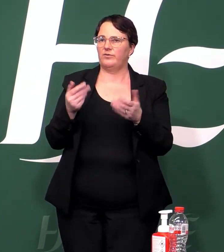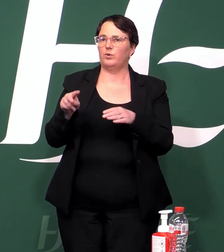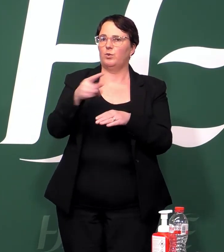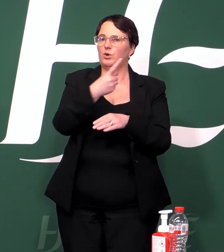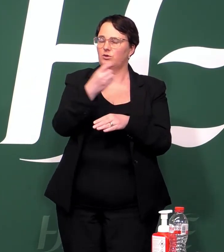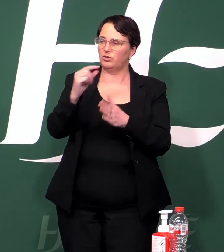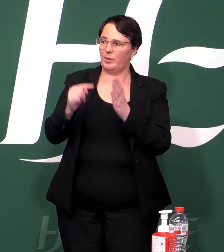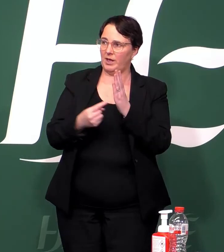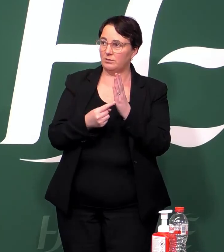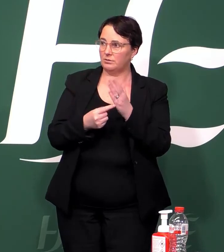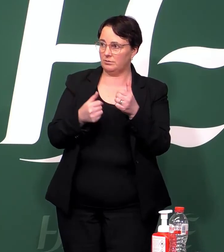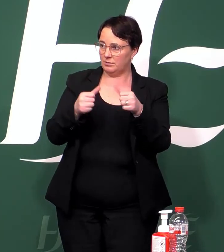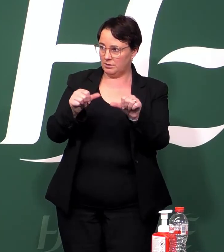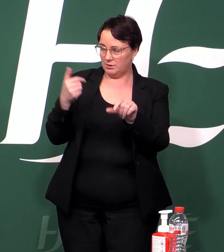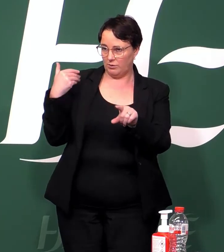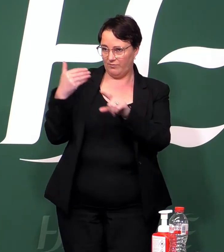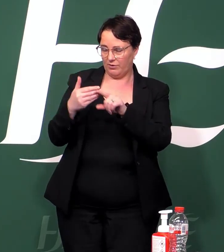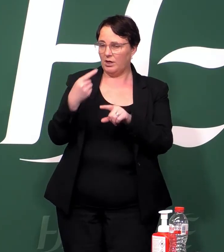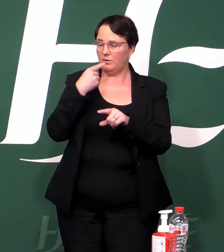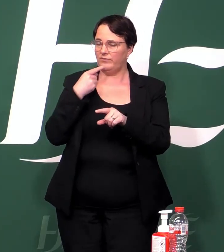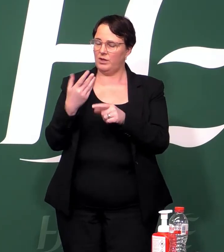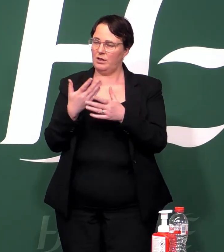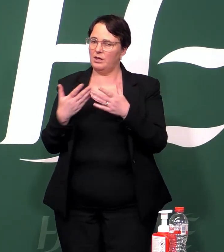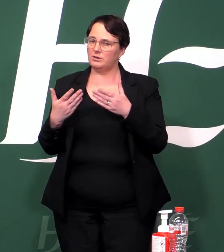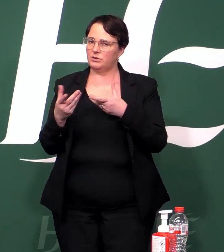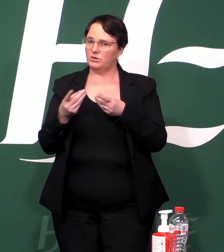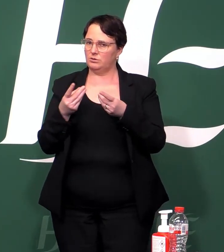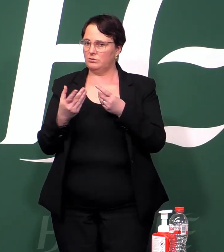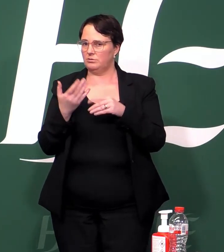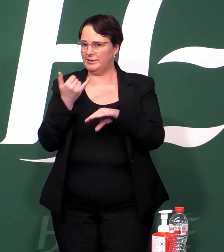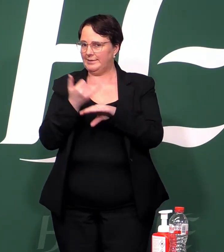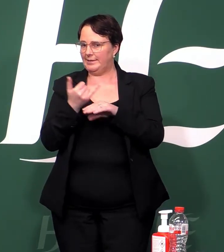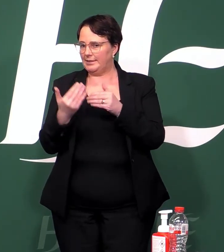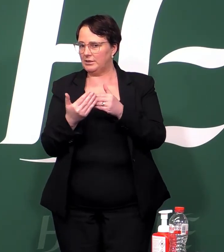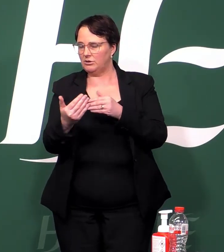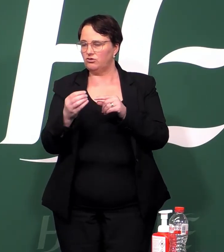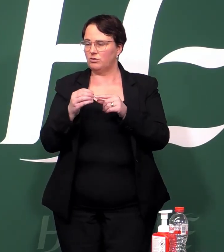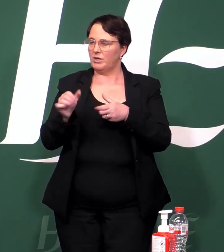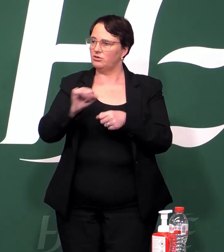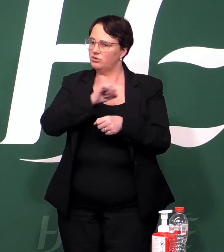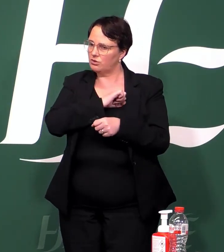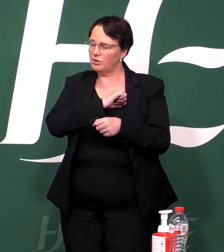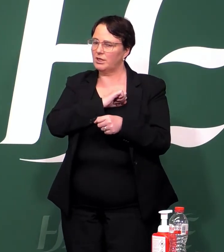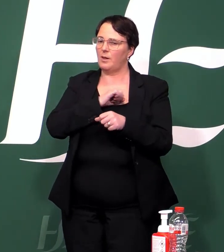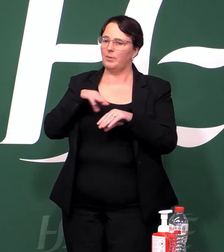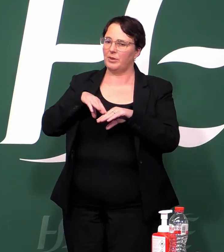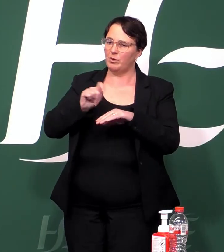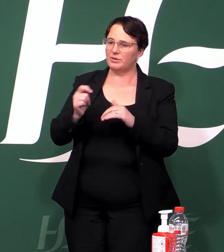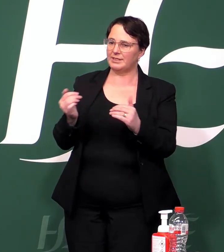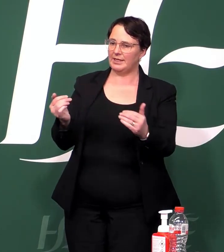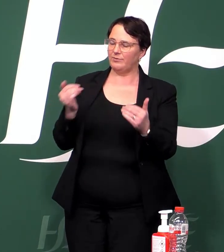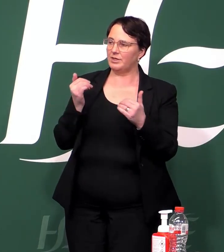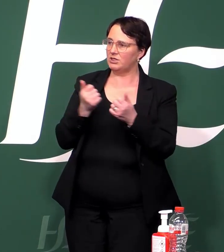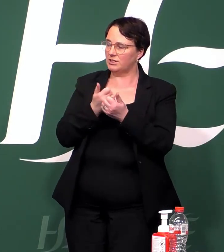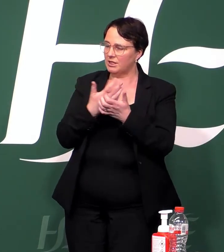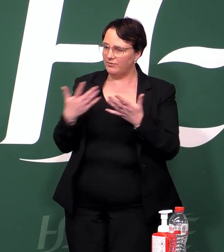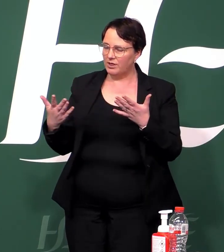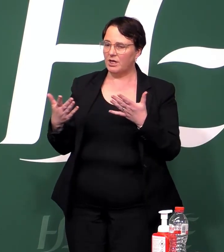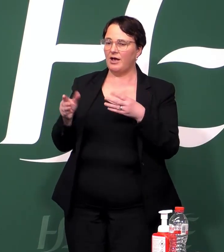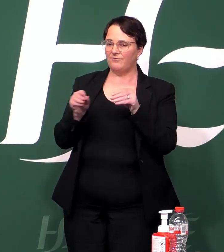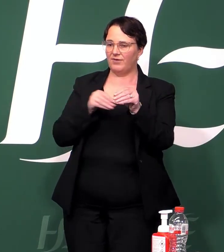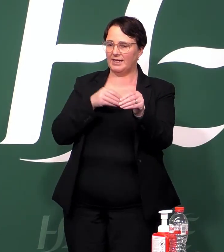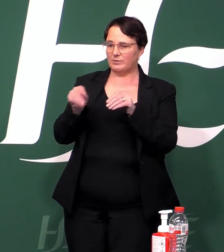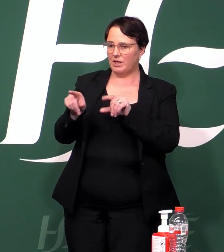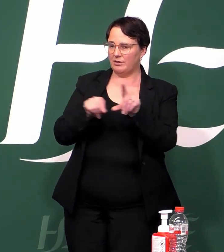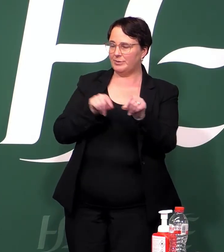go, as I said earlier. So I suppose, look, that's something that we're working on in terms of trying to ensure we get the maximum amount of information available, have flexible options for people as